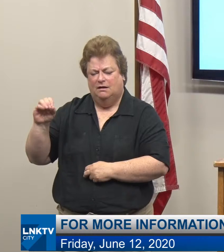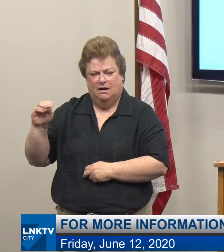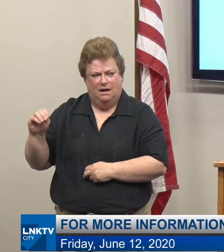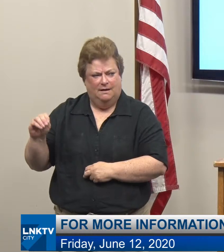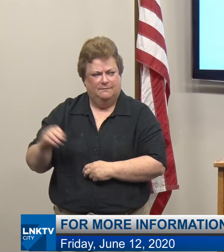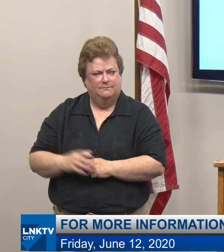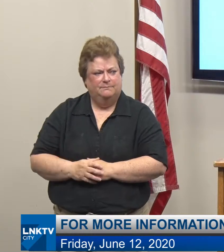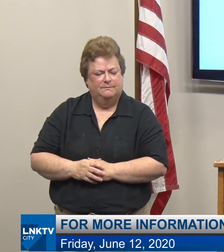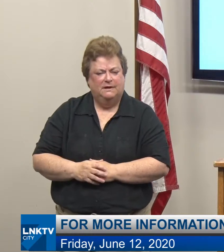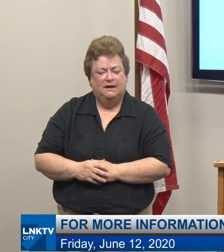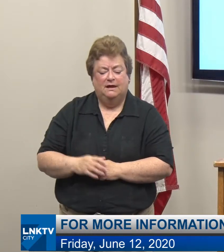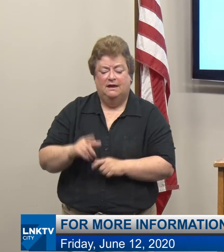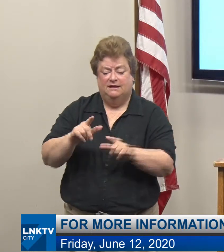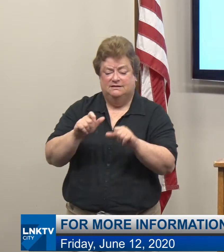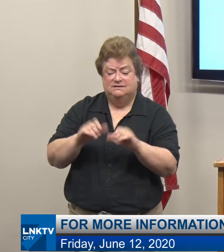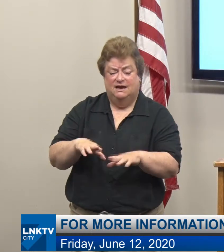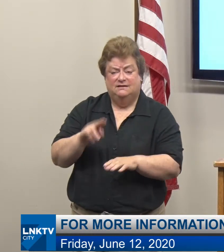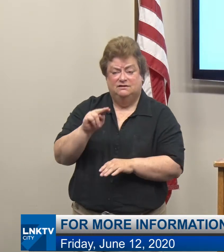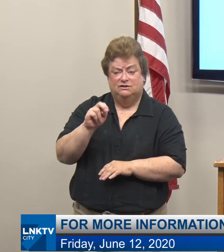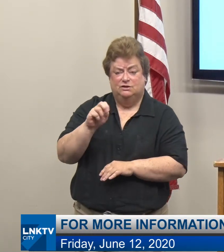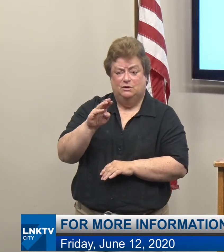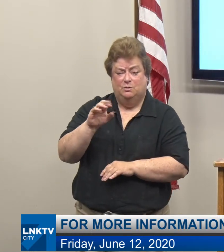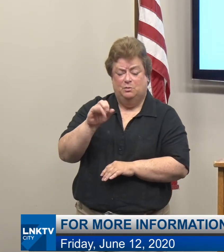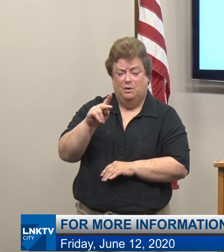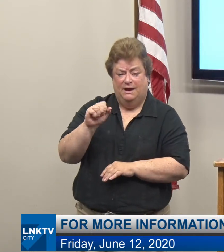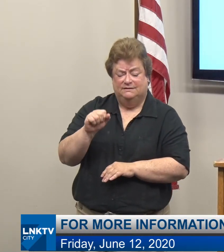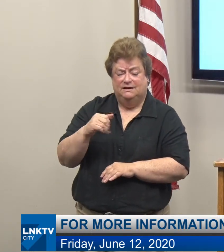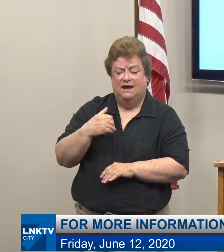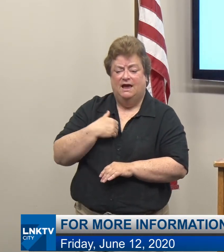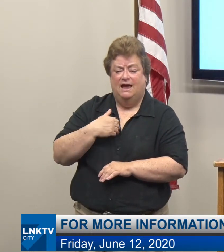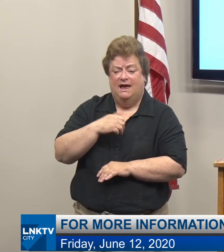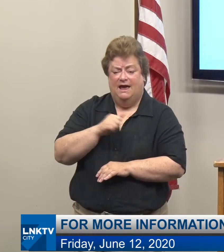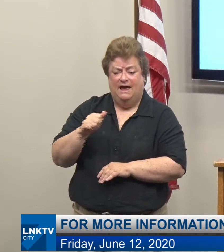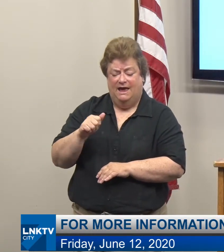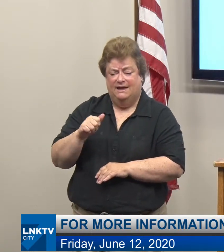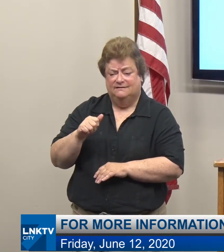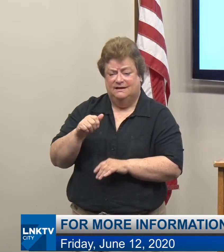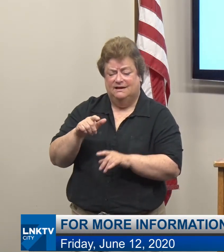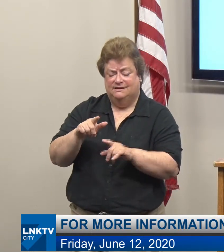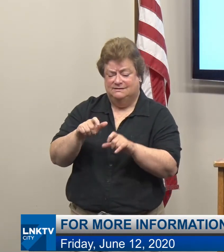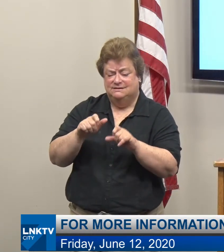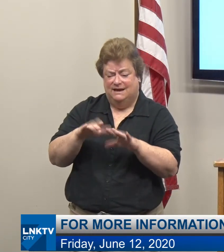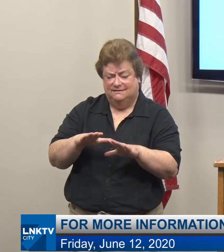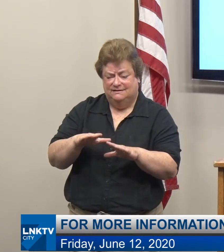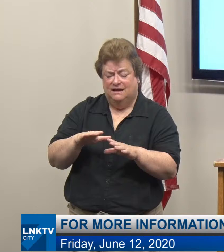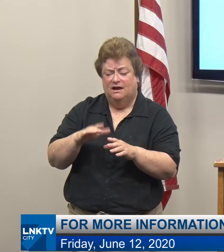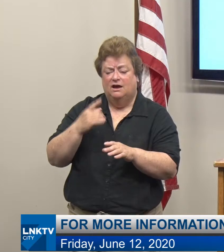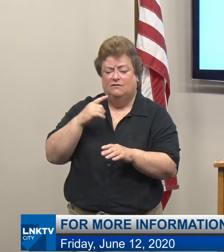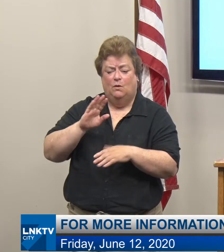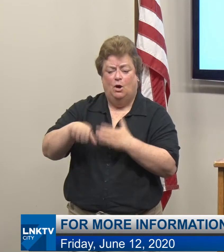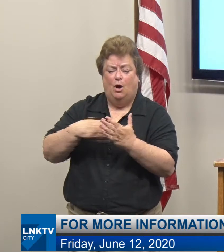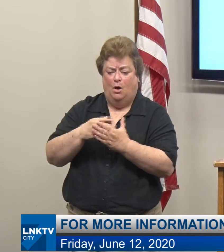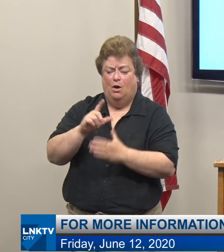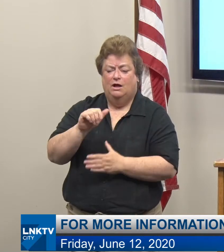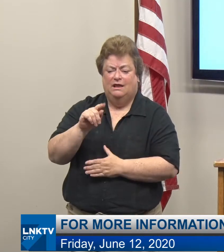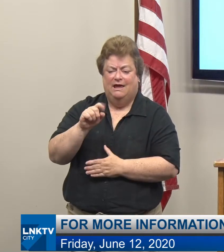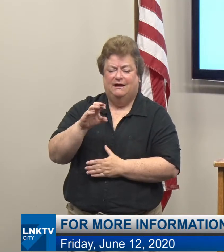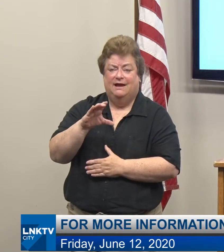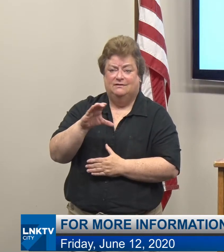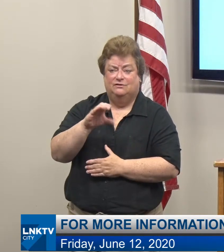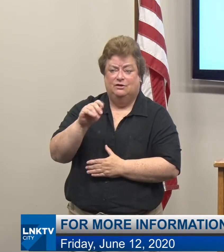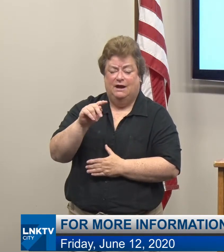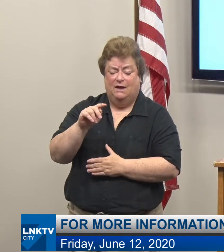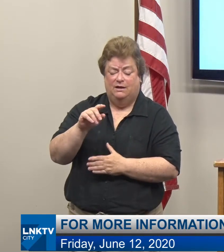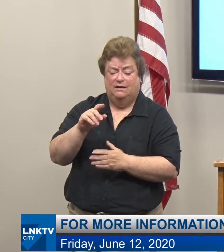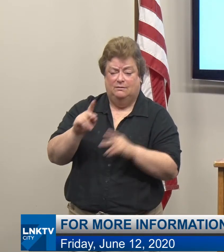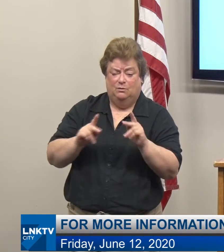In addition, Test Nebraska has expanded COVID-19 testing to all Lancaster County residents. This